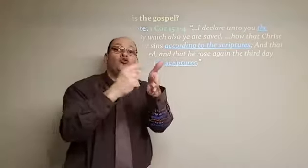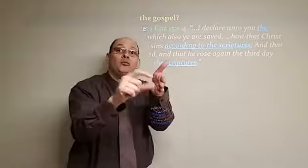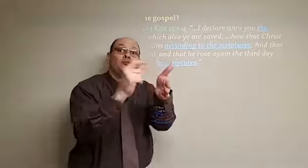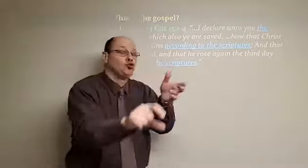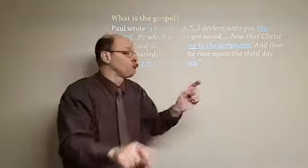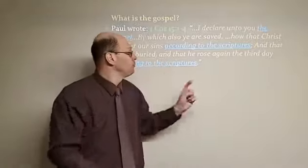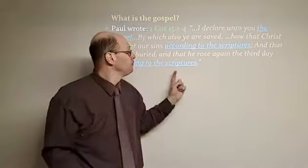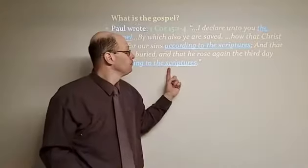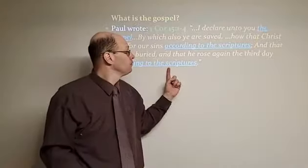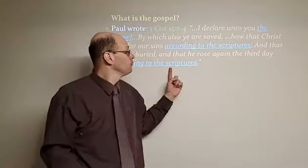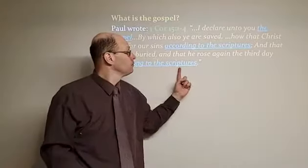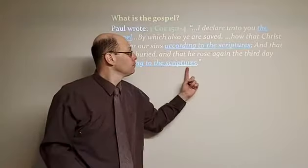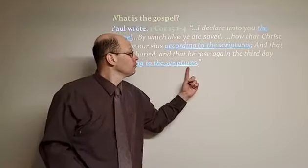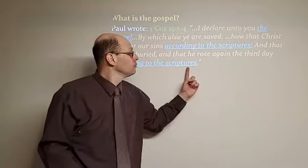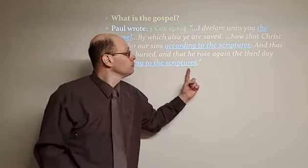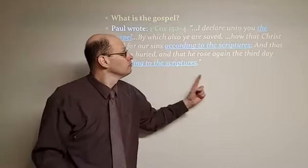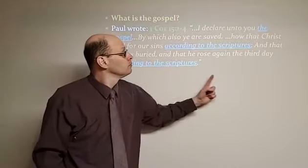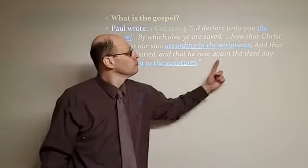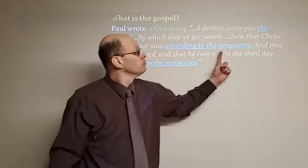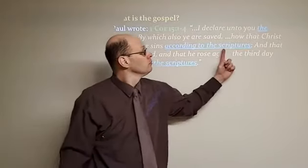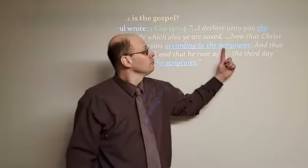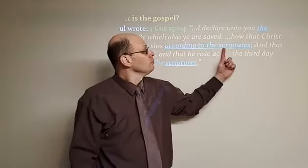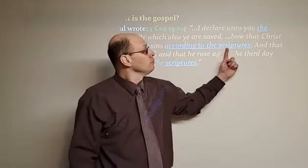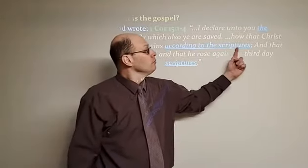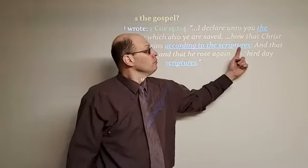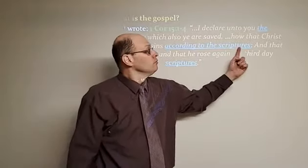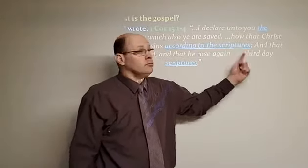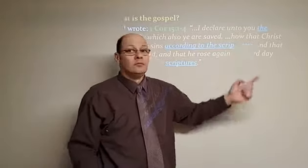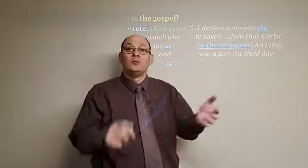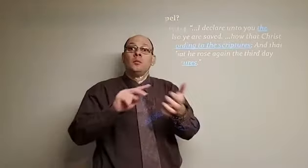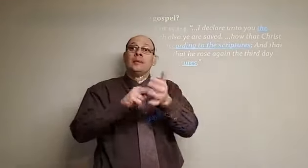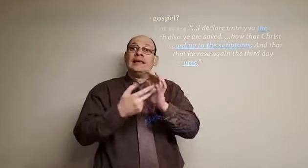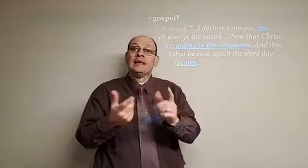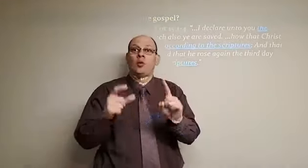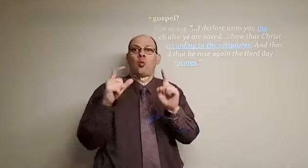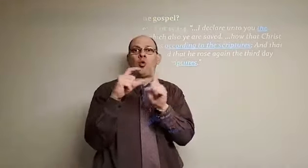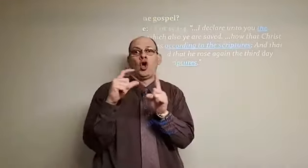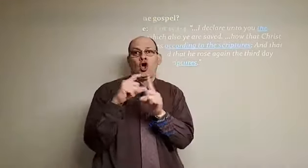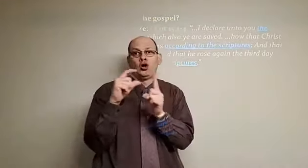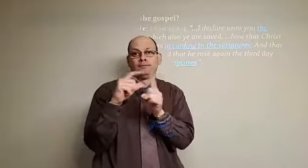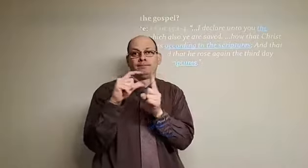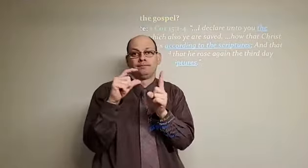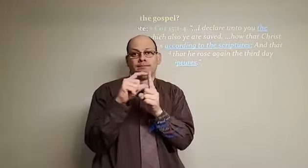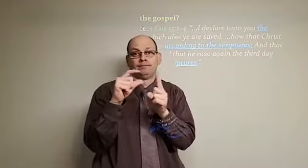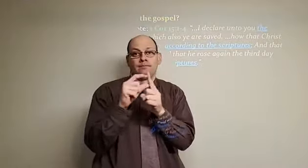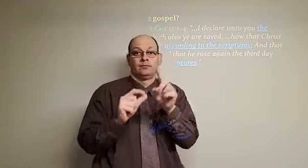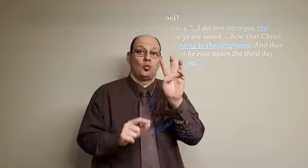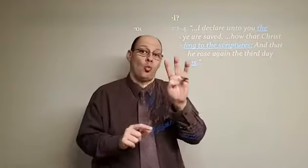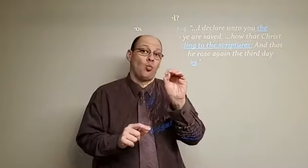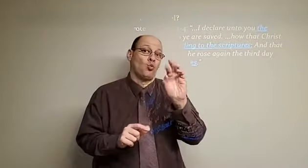now here it's talking about the scriptures that is the word